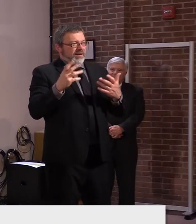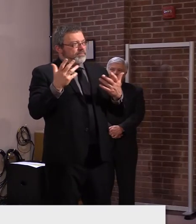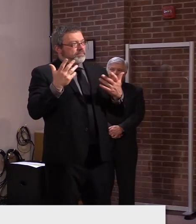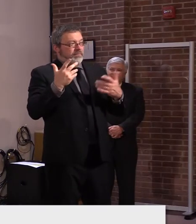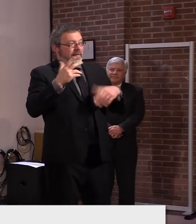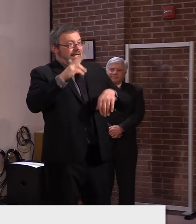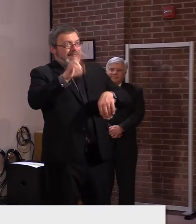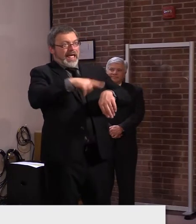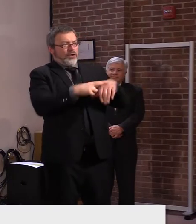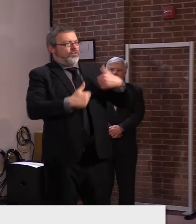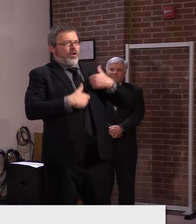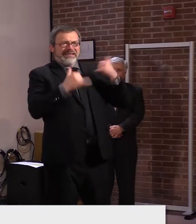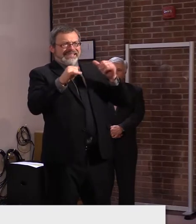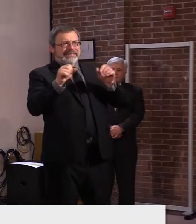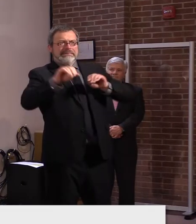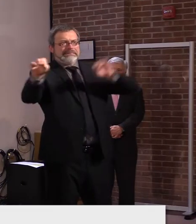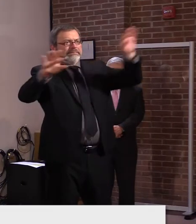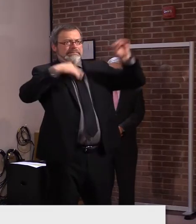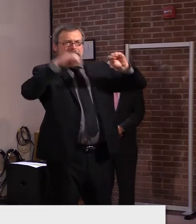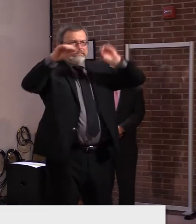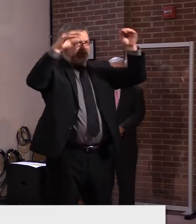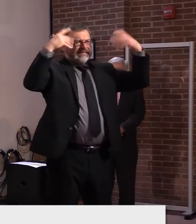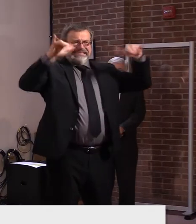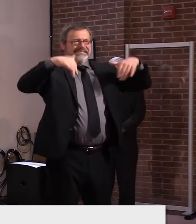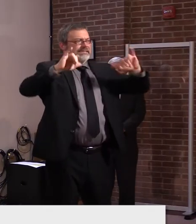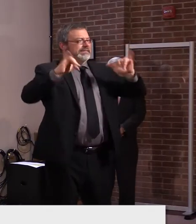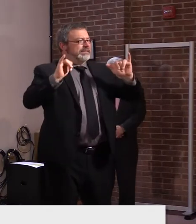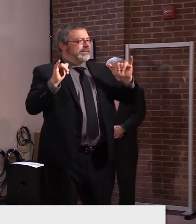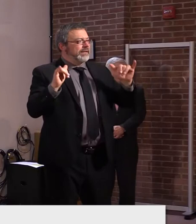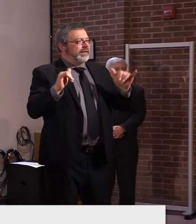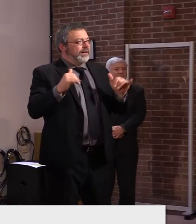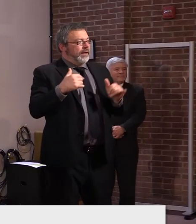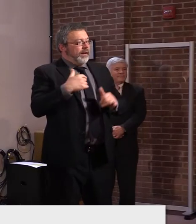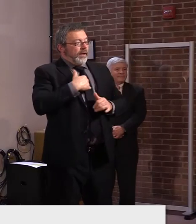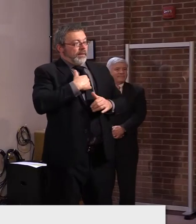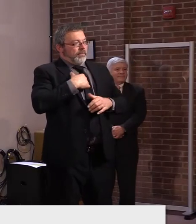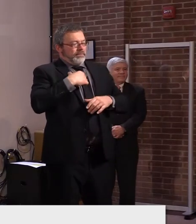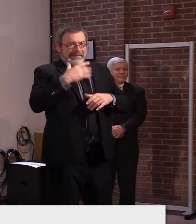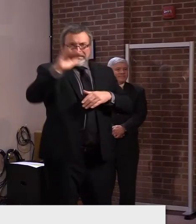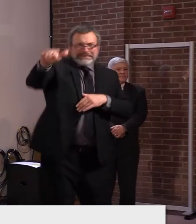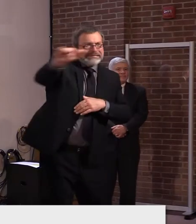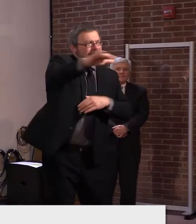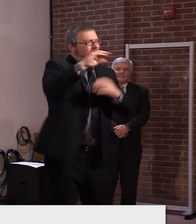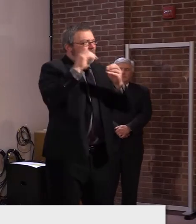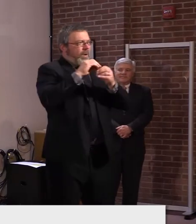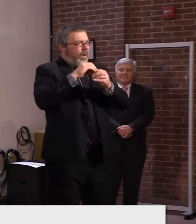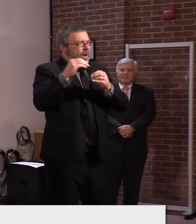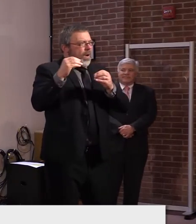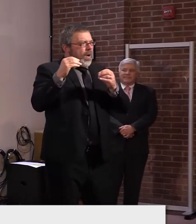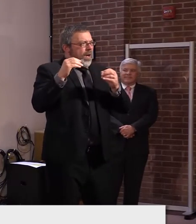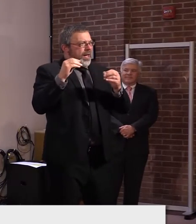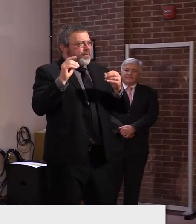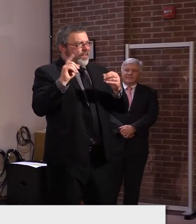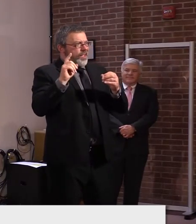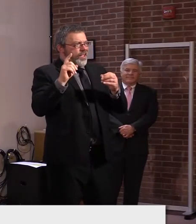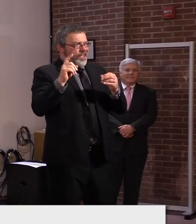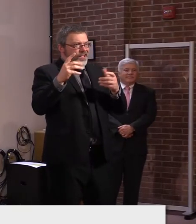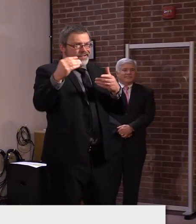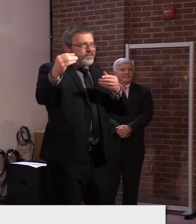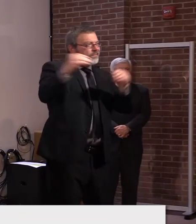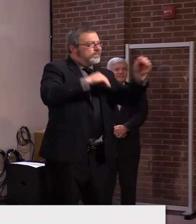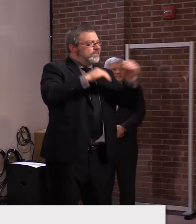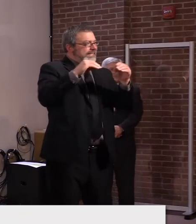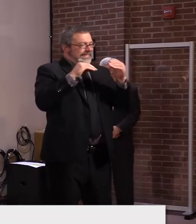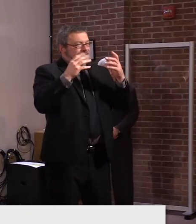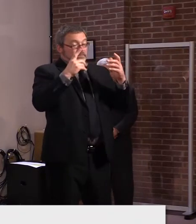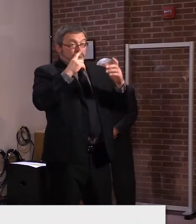Guard people, it really impacts other areas, other sectors. It's the civilian military. So